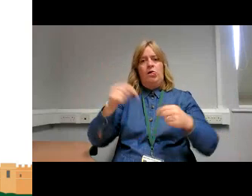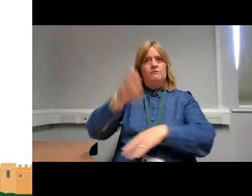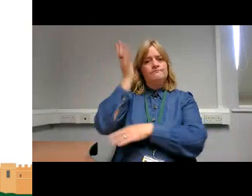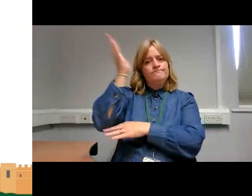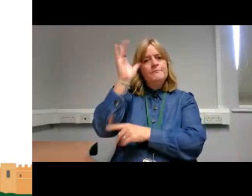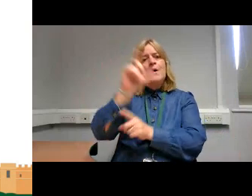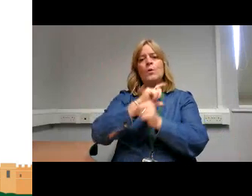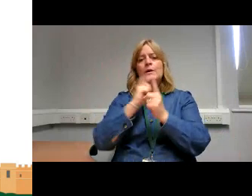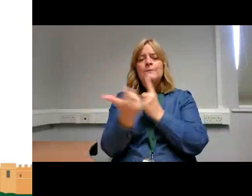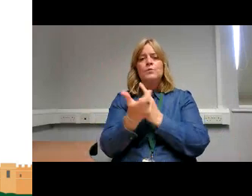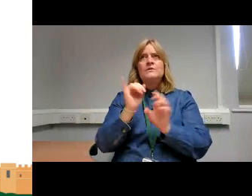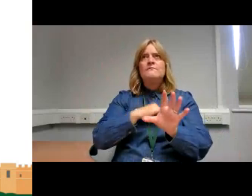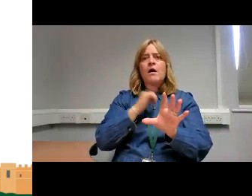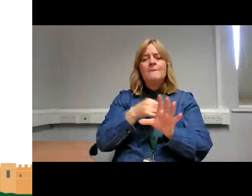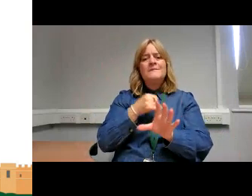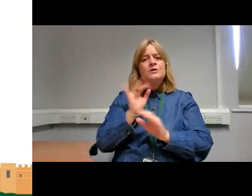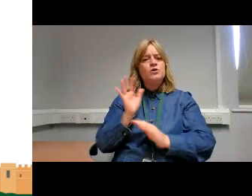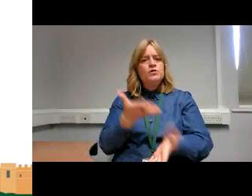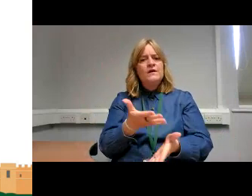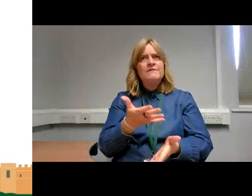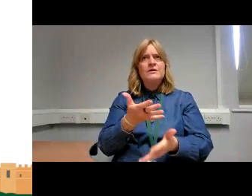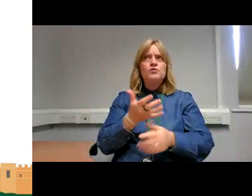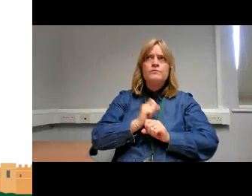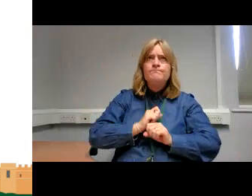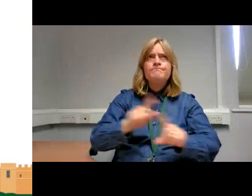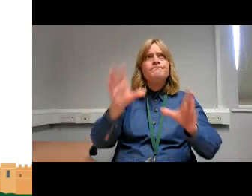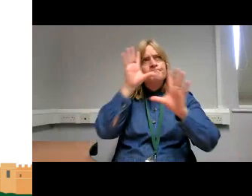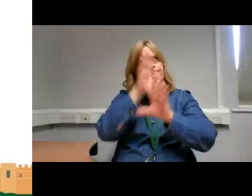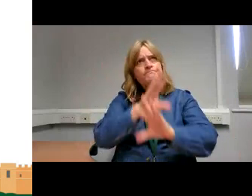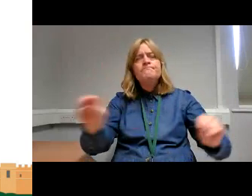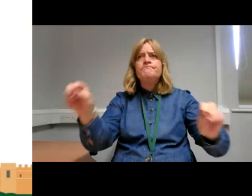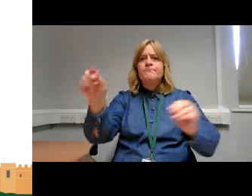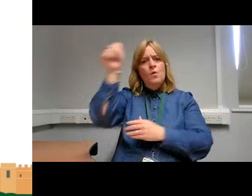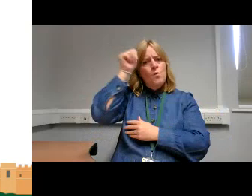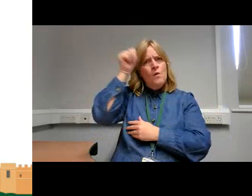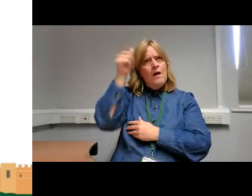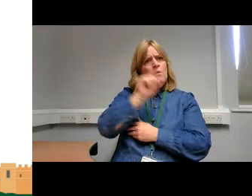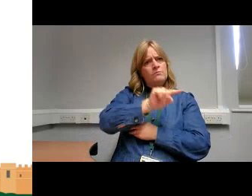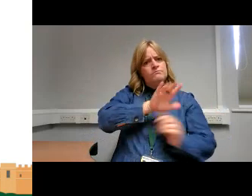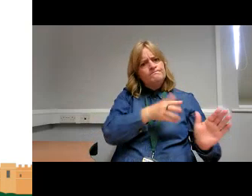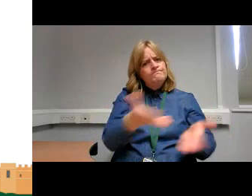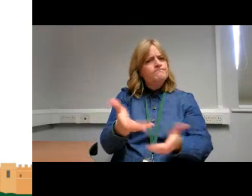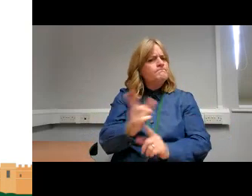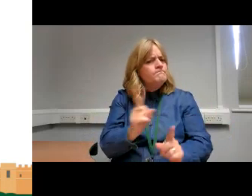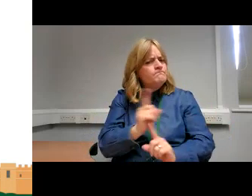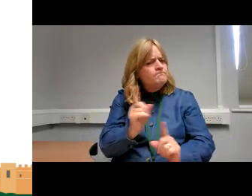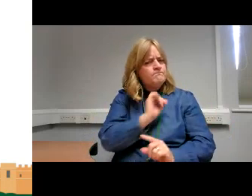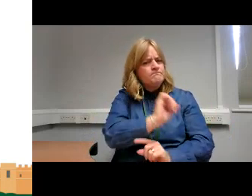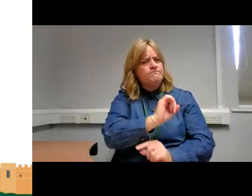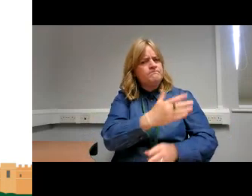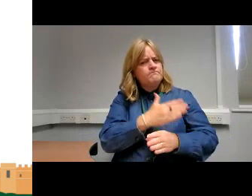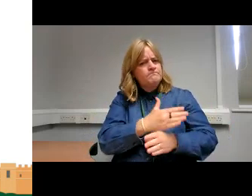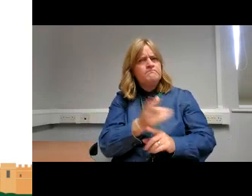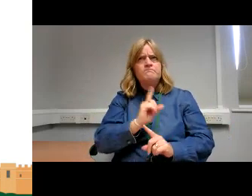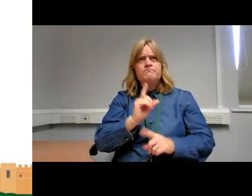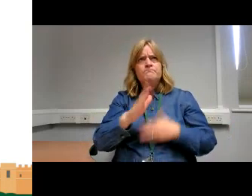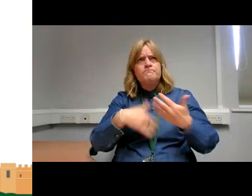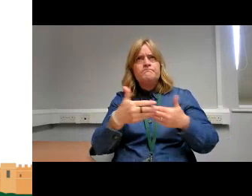wanted to raise more awareness of the services that community pharmacy offer, and just tell you a little bit about our work that's going on